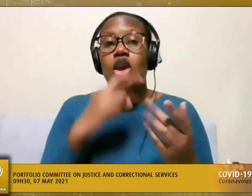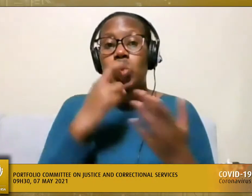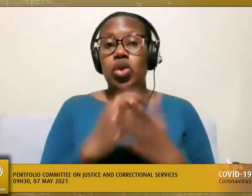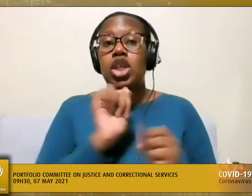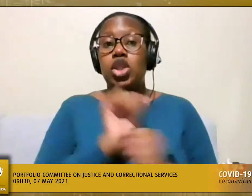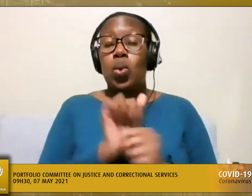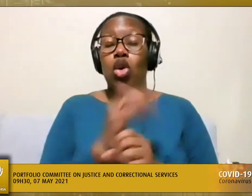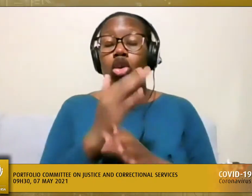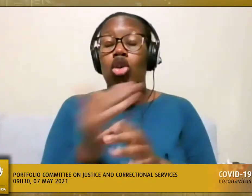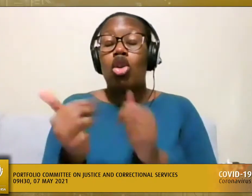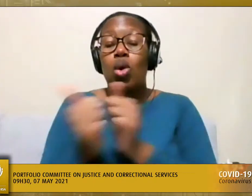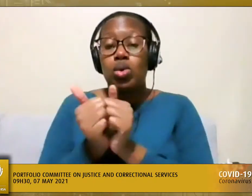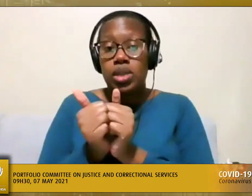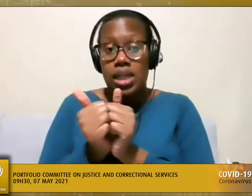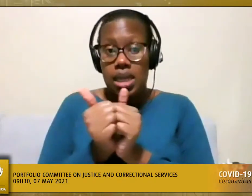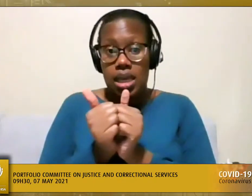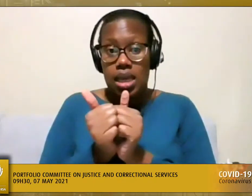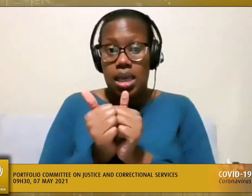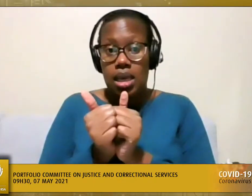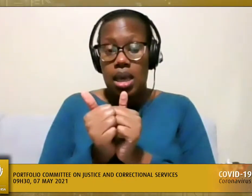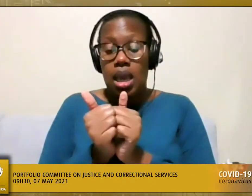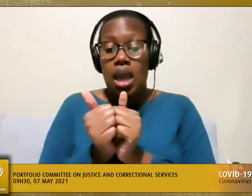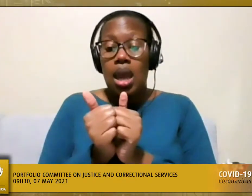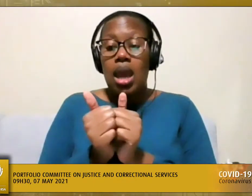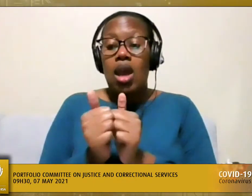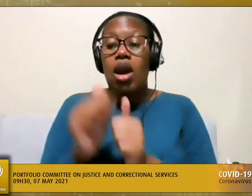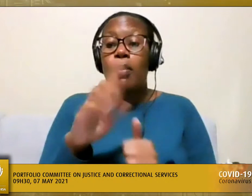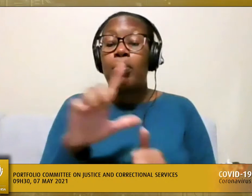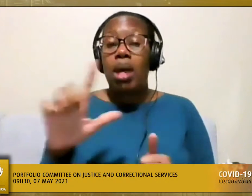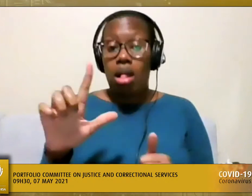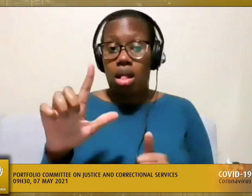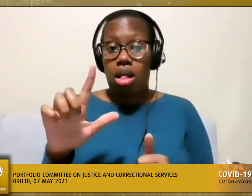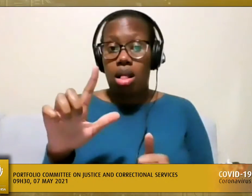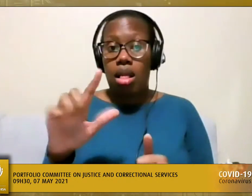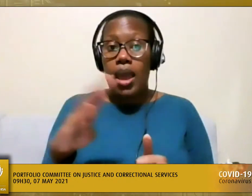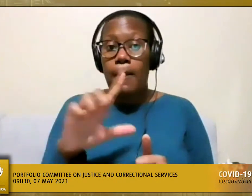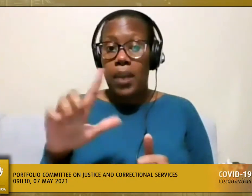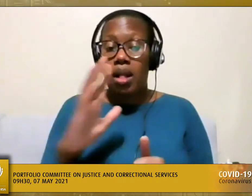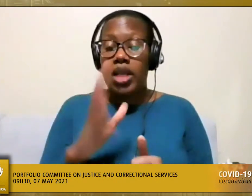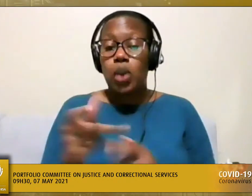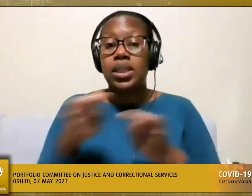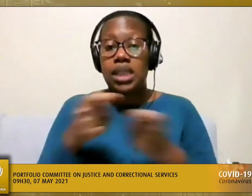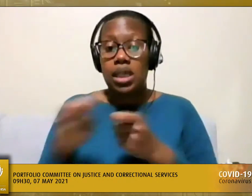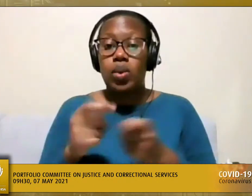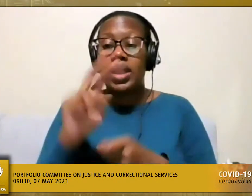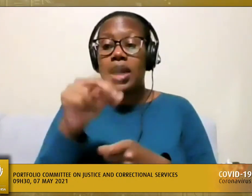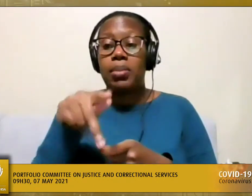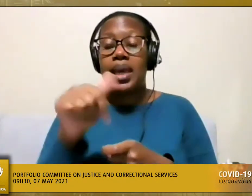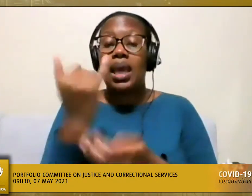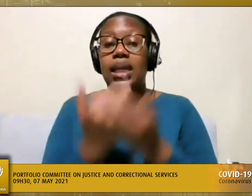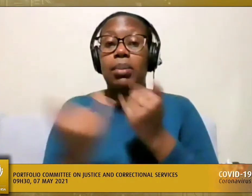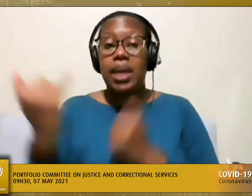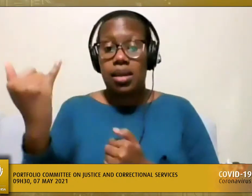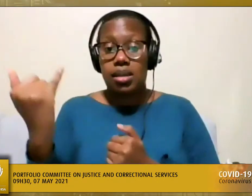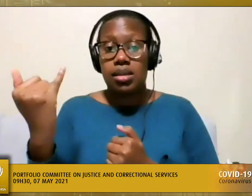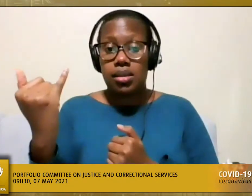closely on a bill that is going to deal with the independence of the NPA